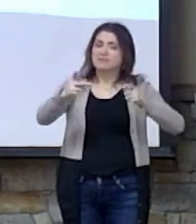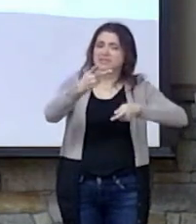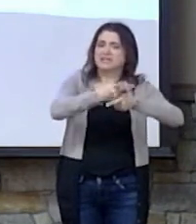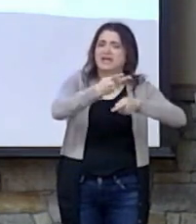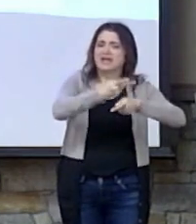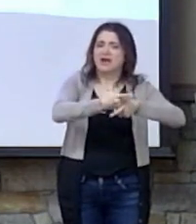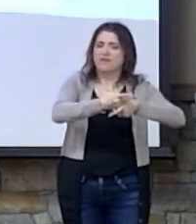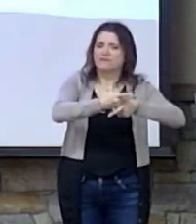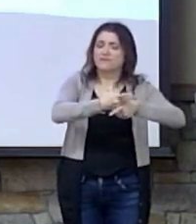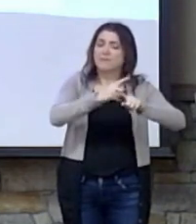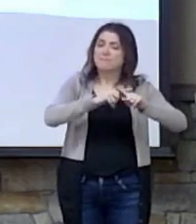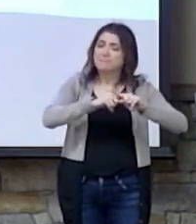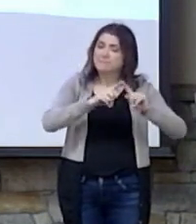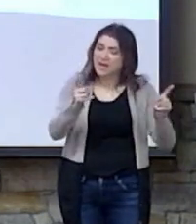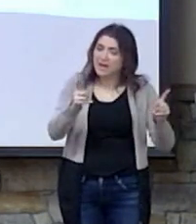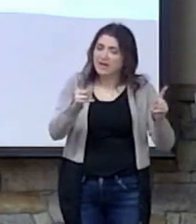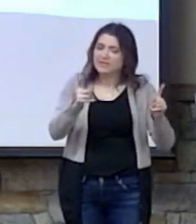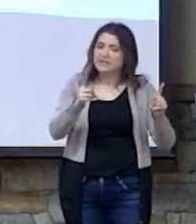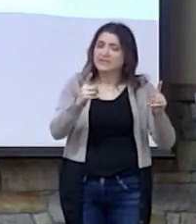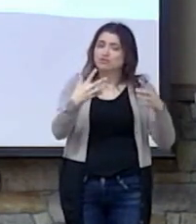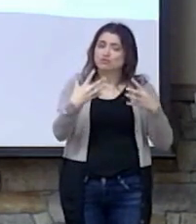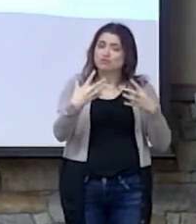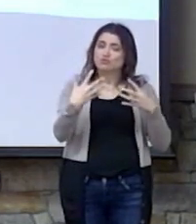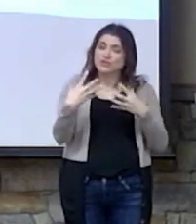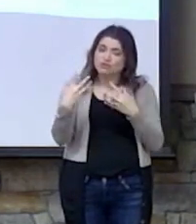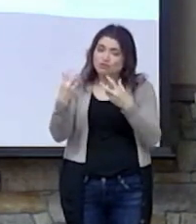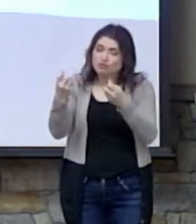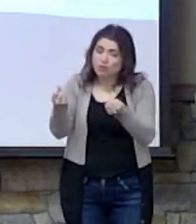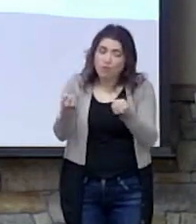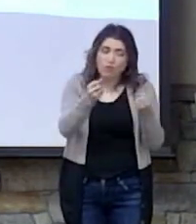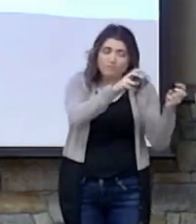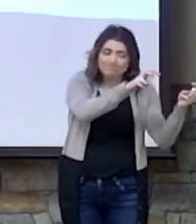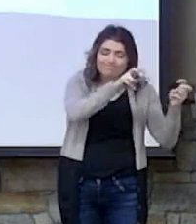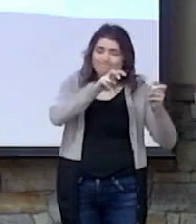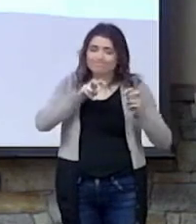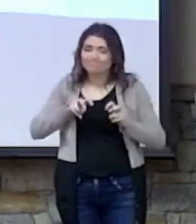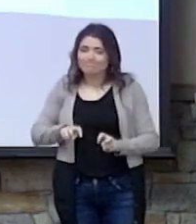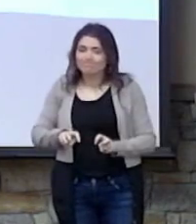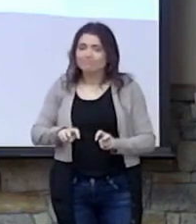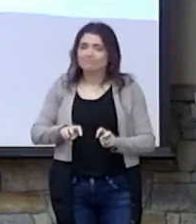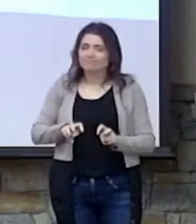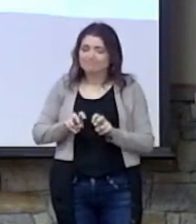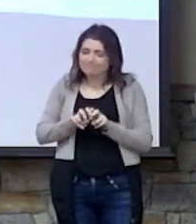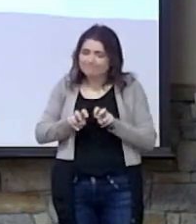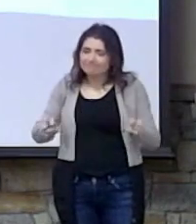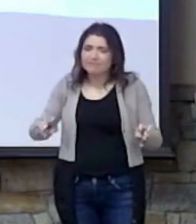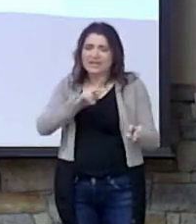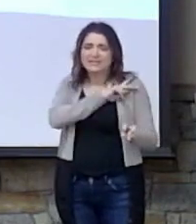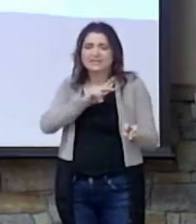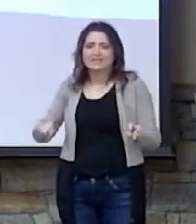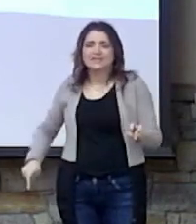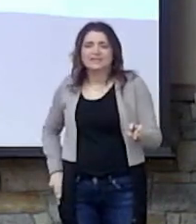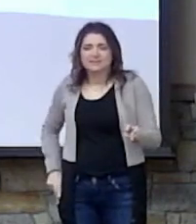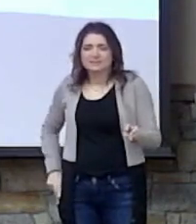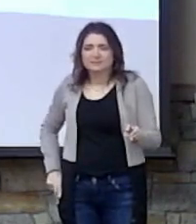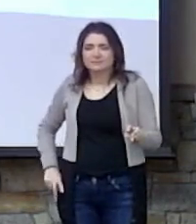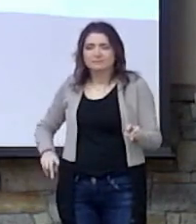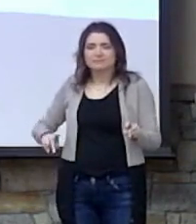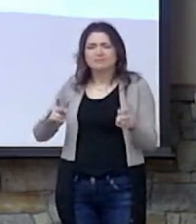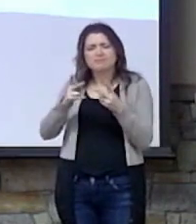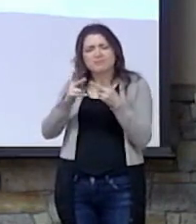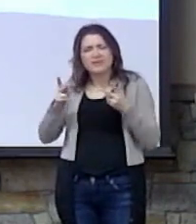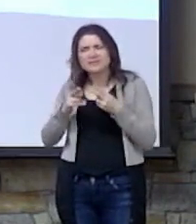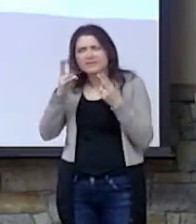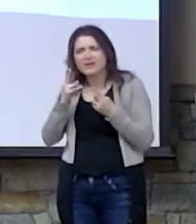ends up being restored to a seat at the king's table. A place of honor, a place